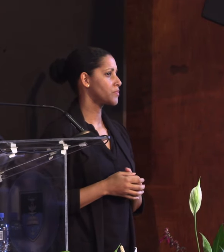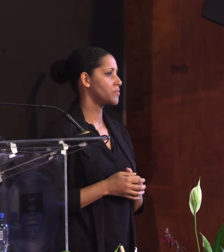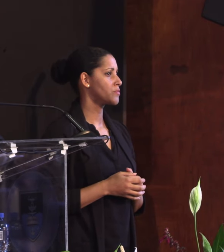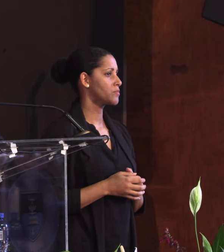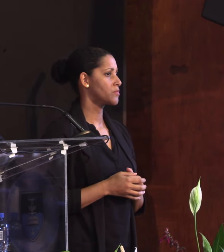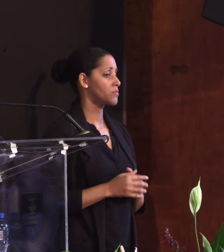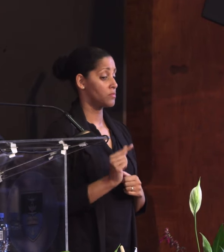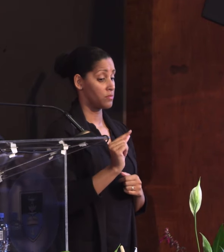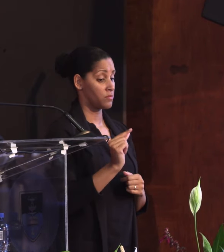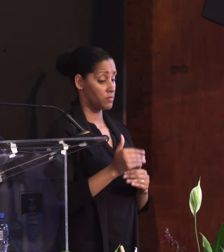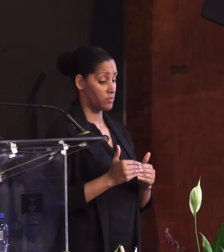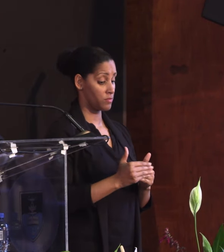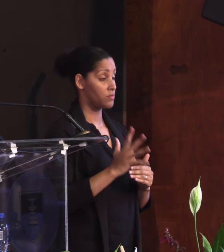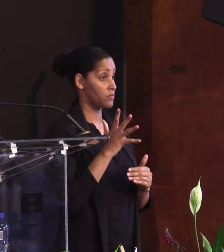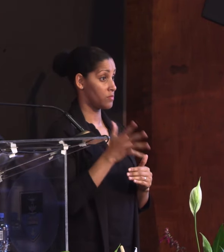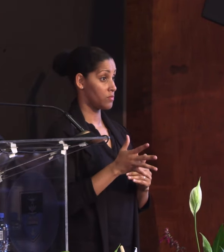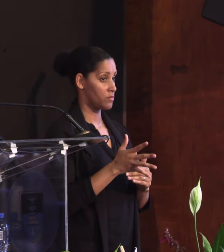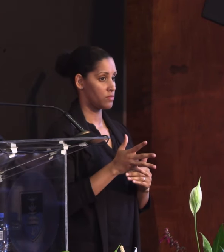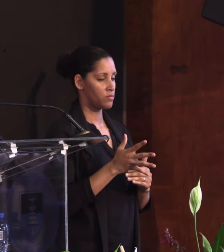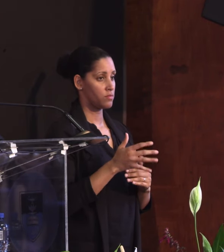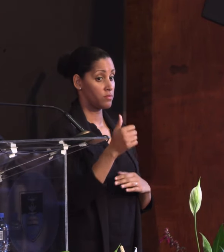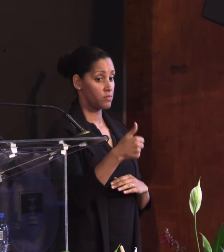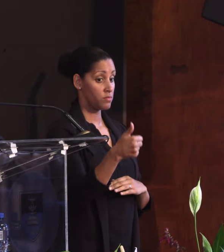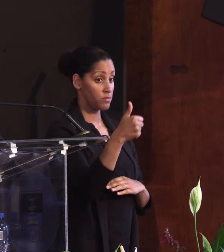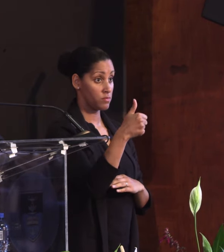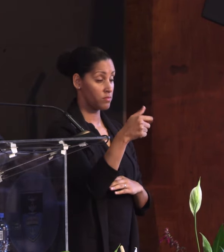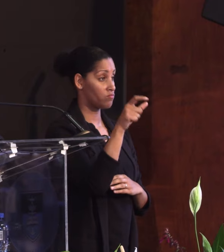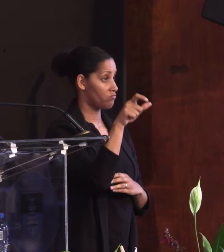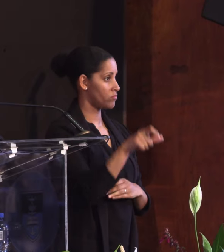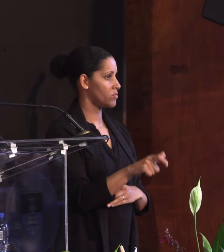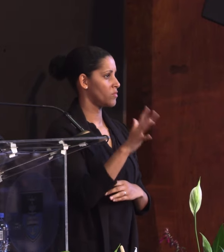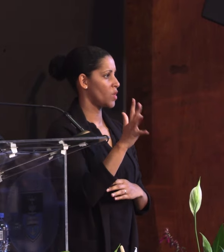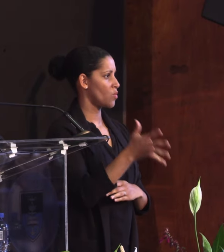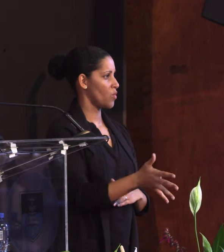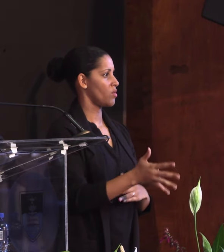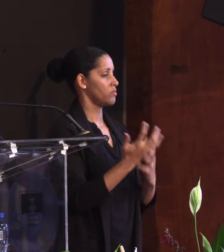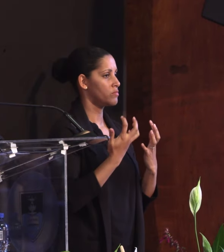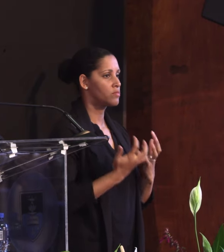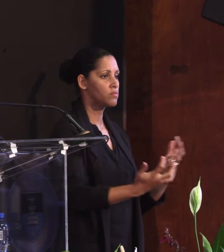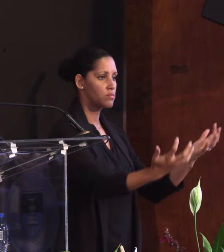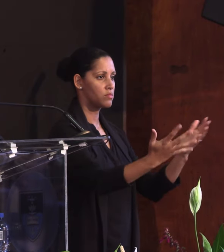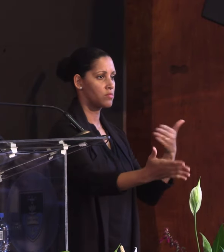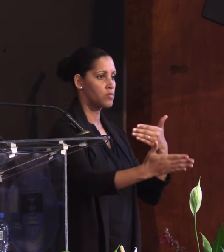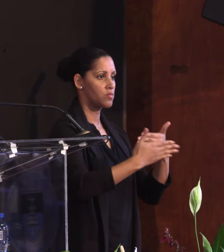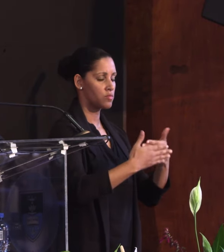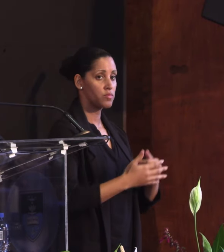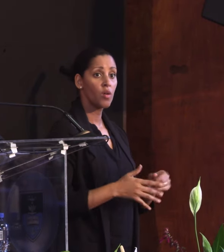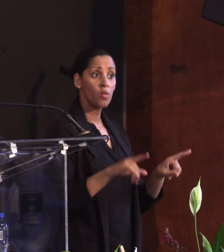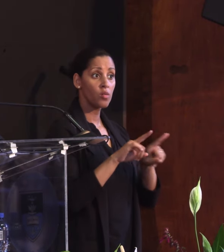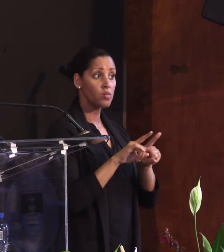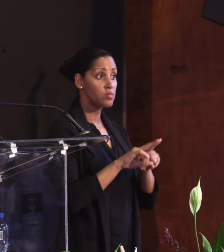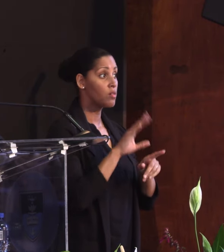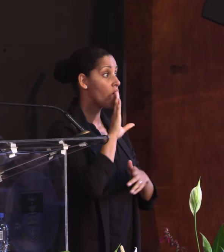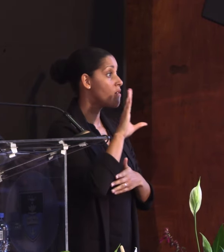In a short while, the Chancellor will dissolve the congregation. I'll ask you at that